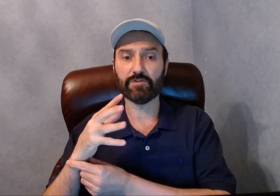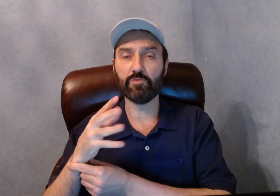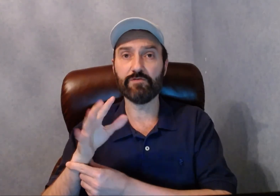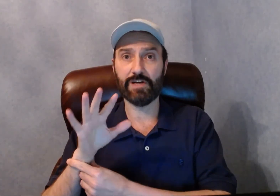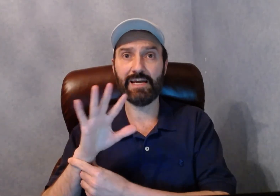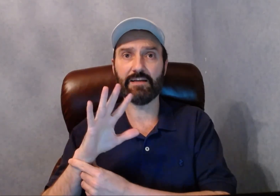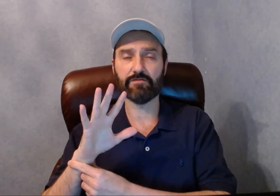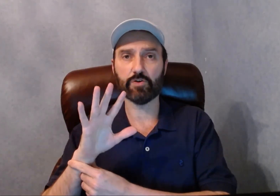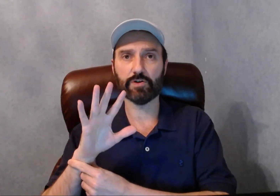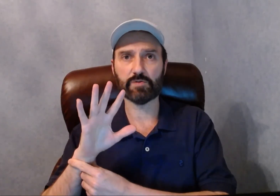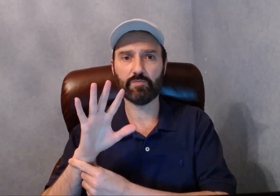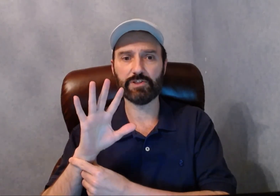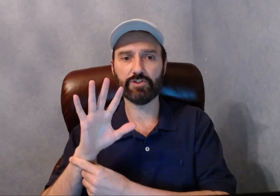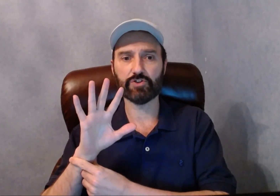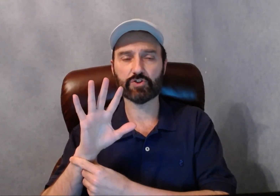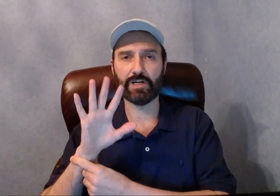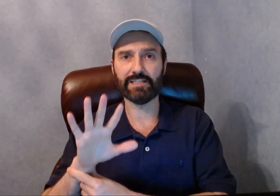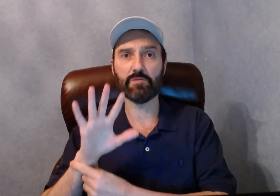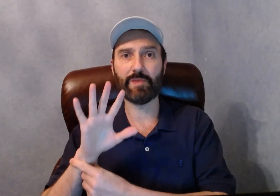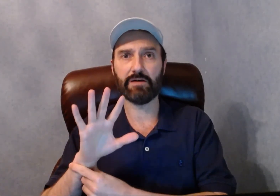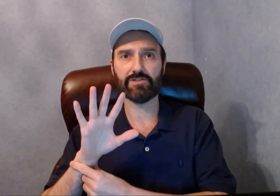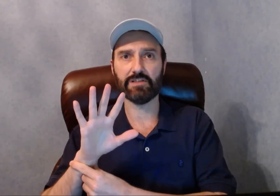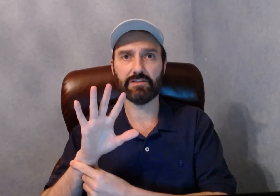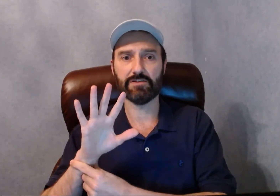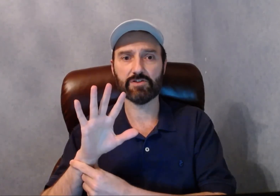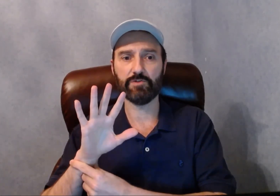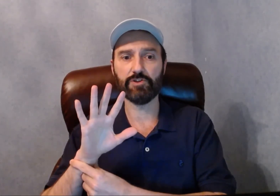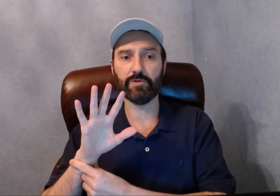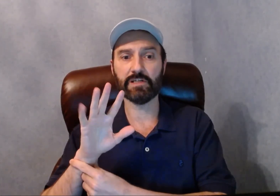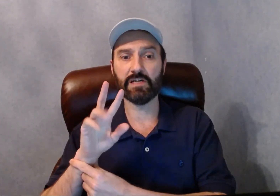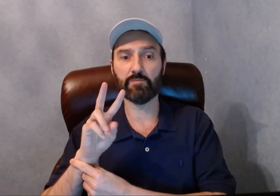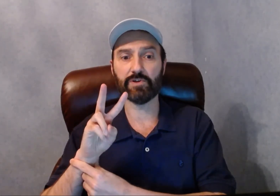your hand, of course, but you try not to bounce it. So when you're doing a number, it's like